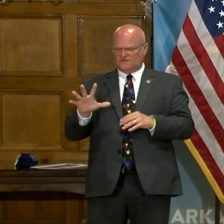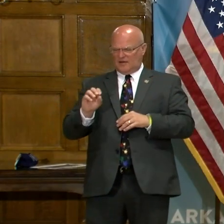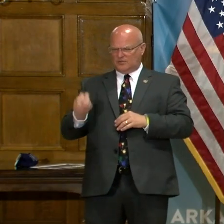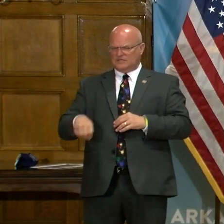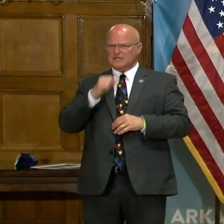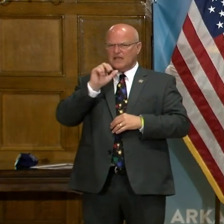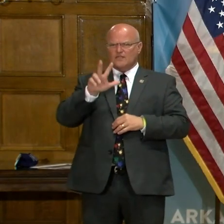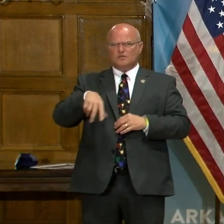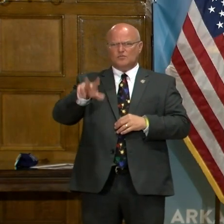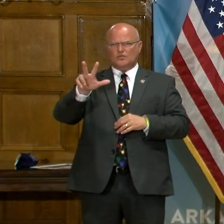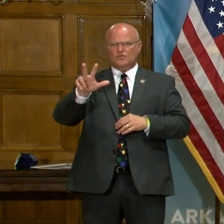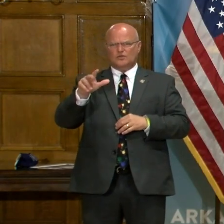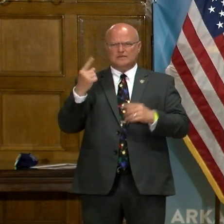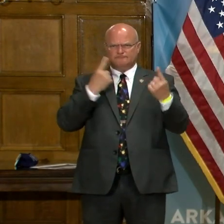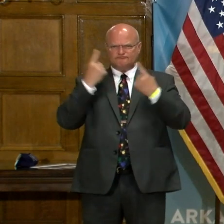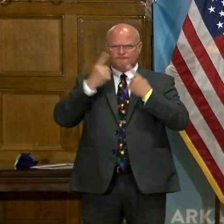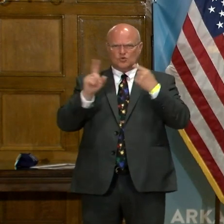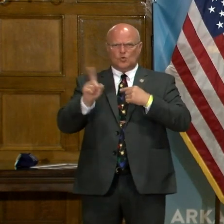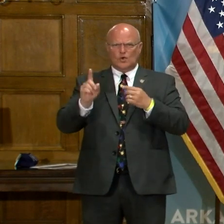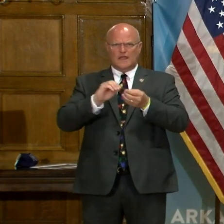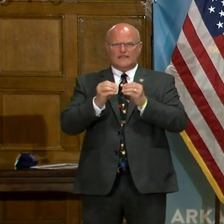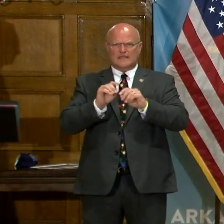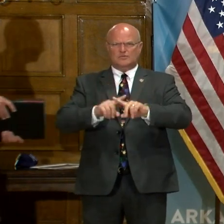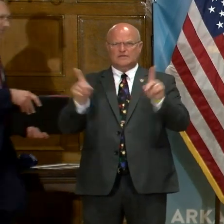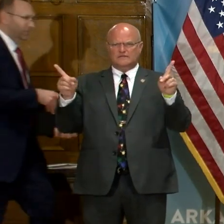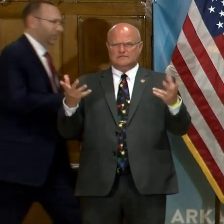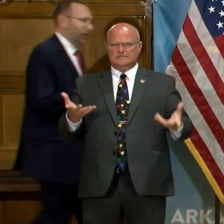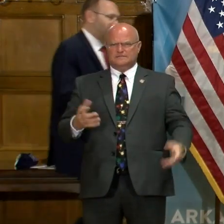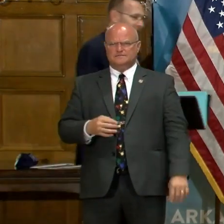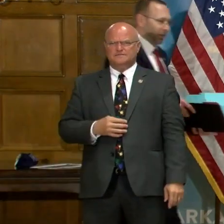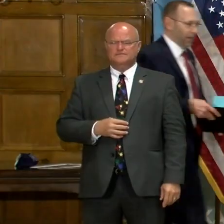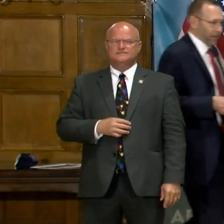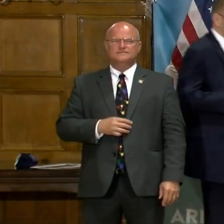5%, not the 3.3. So I'm just wondering where the number difference is.